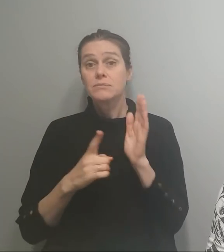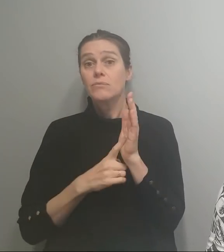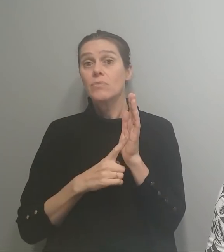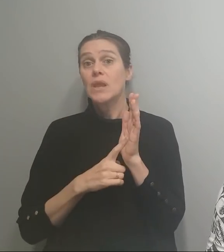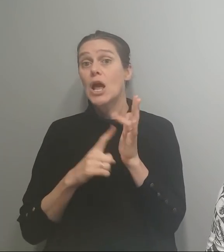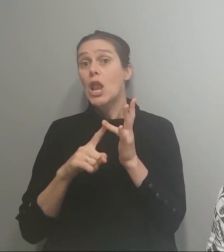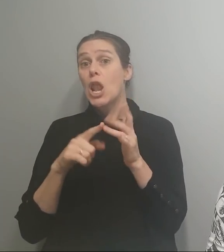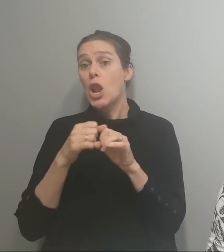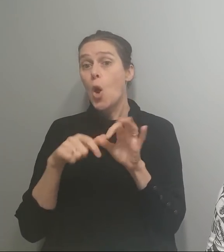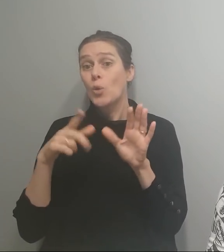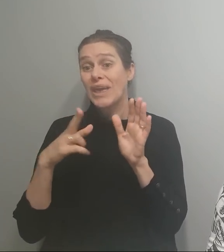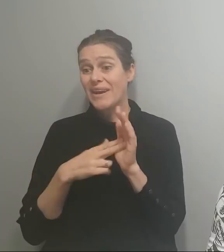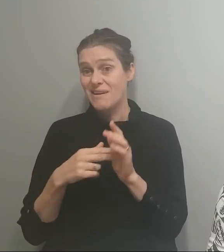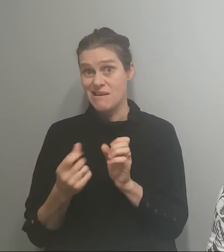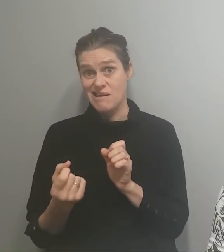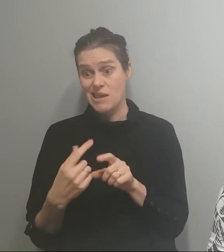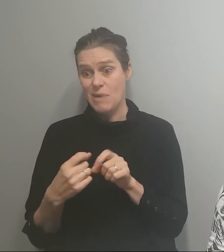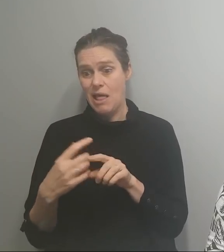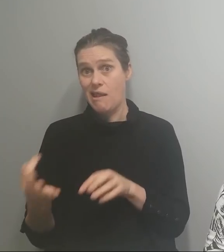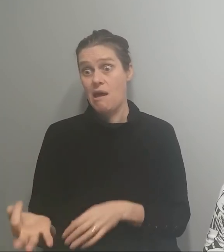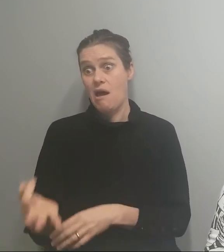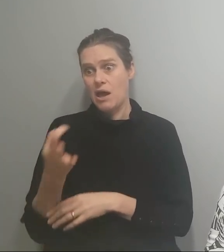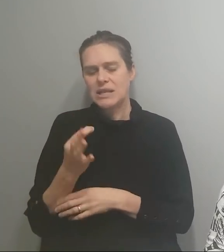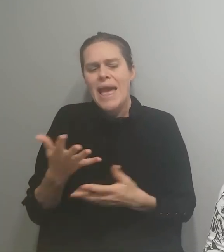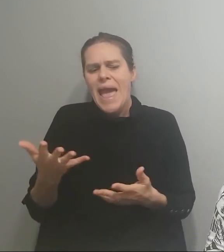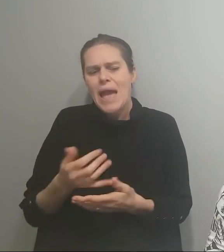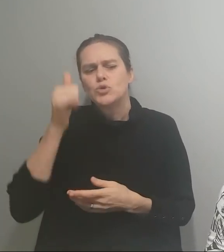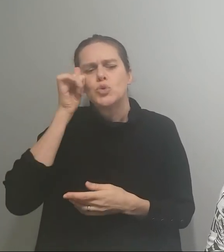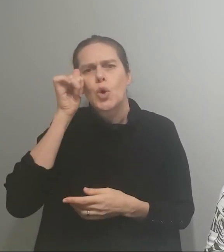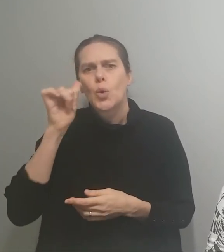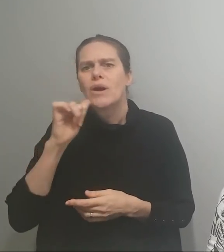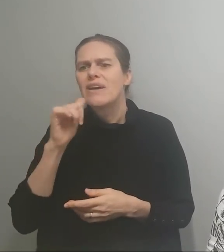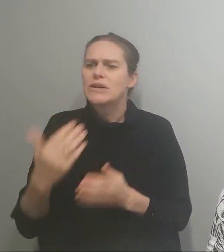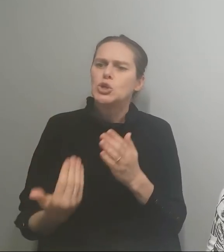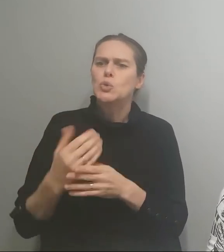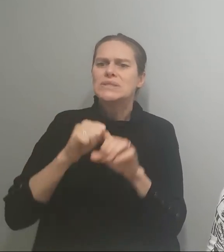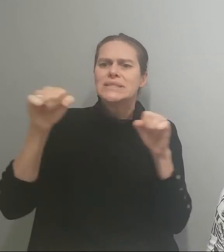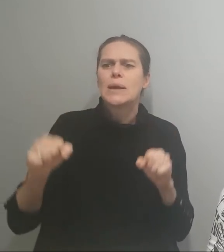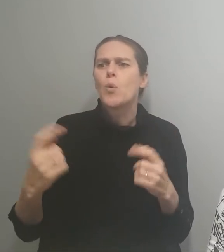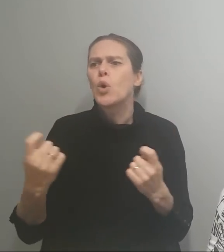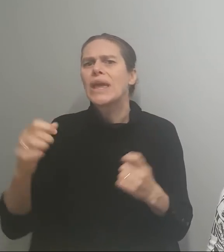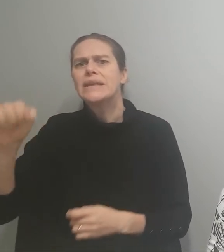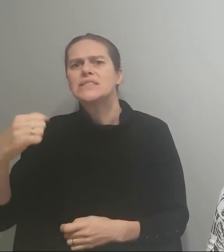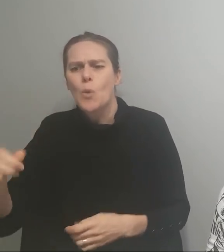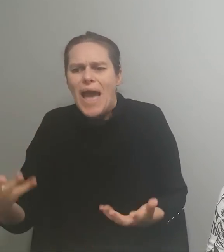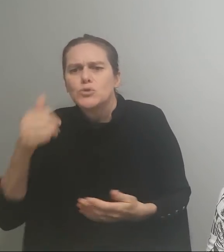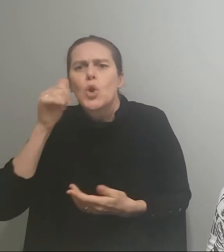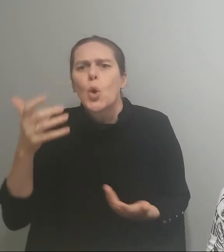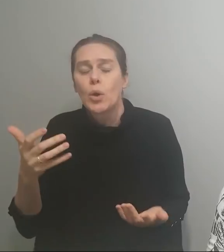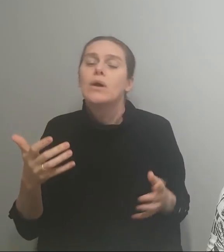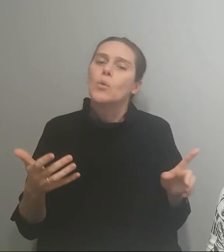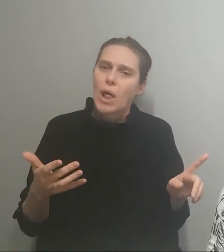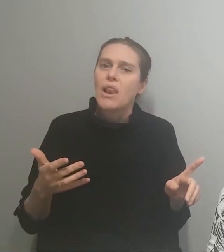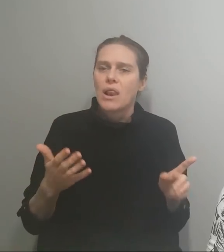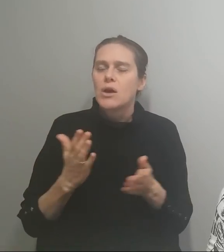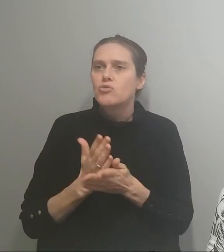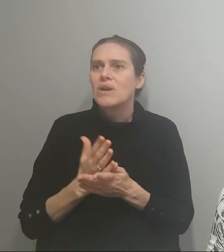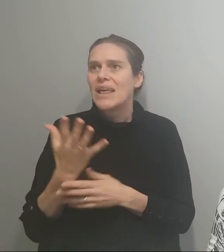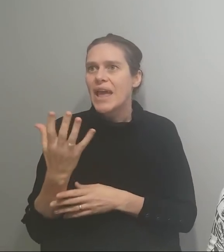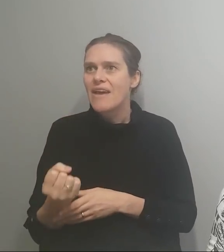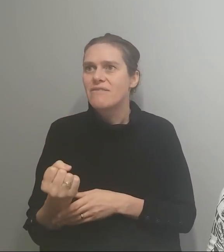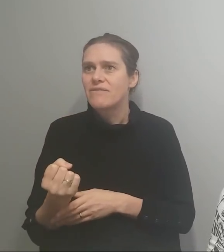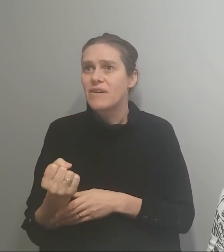of the things in terms of, we've got a whole kind of plan around evaluation and monitoring, but what we want to do is